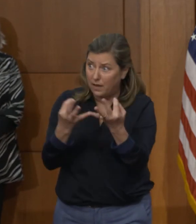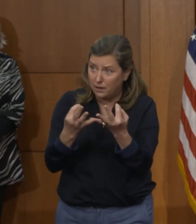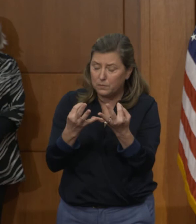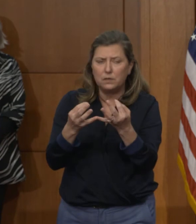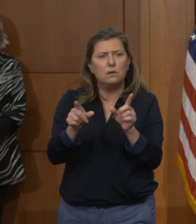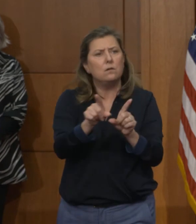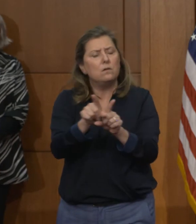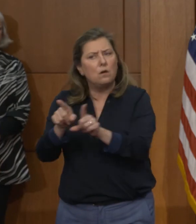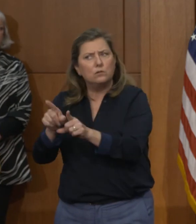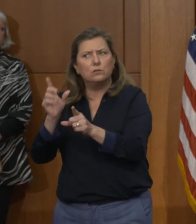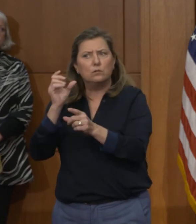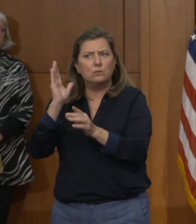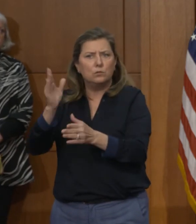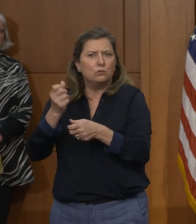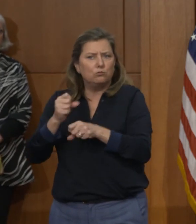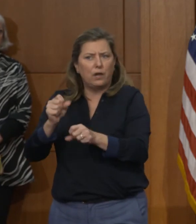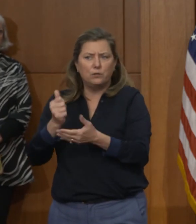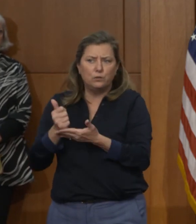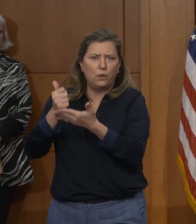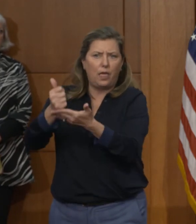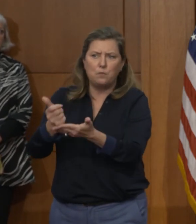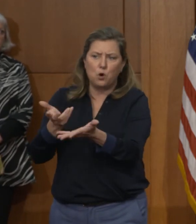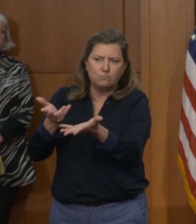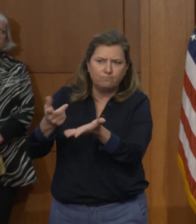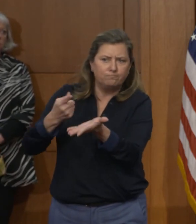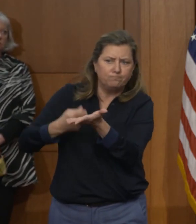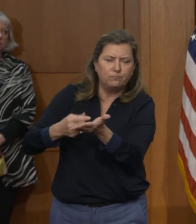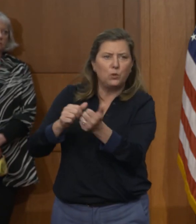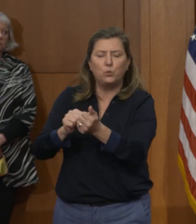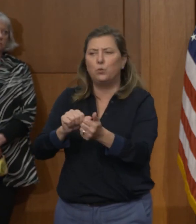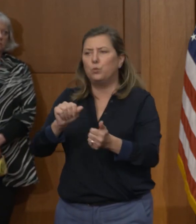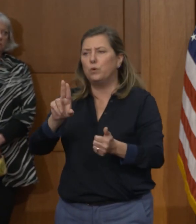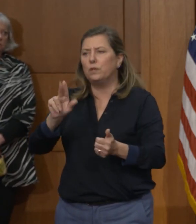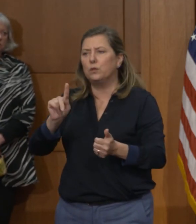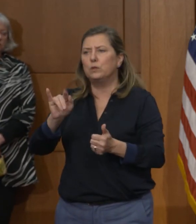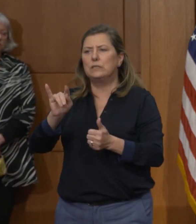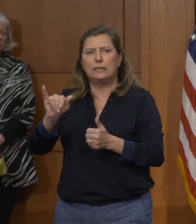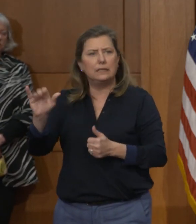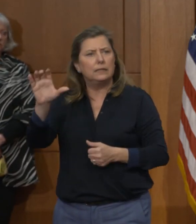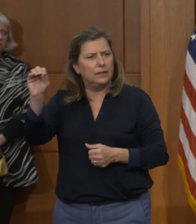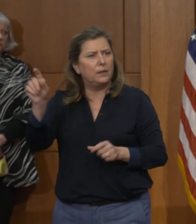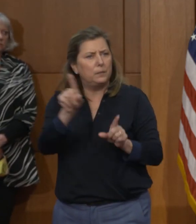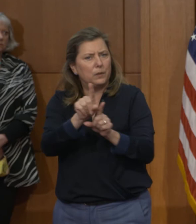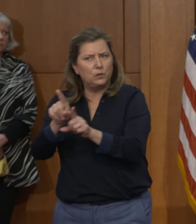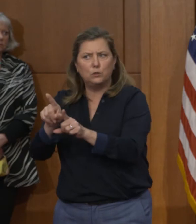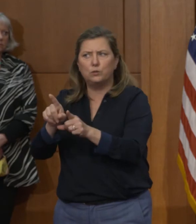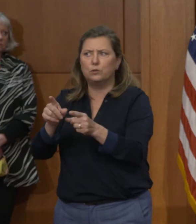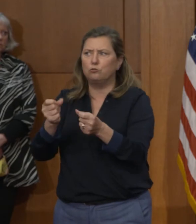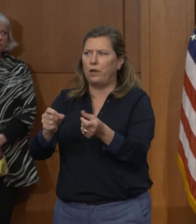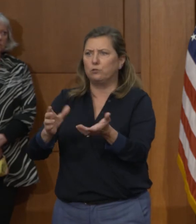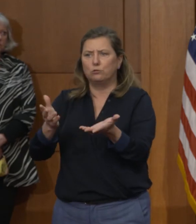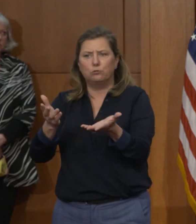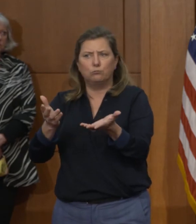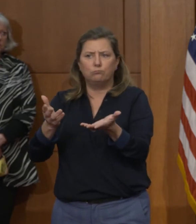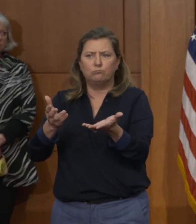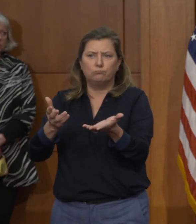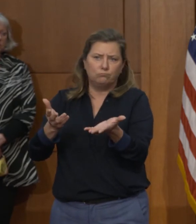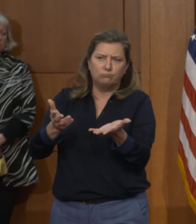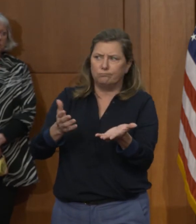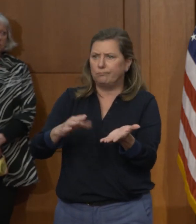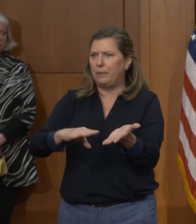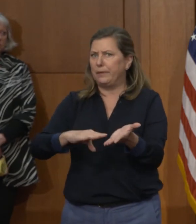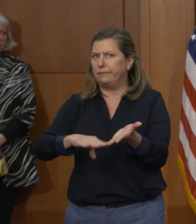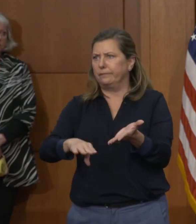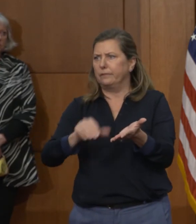also to deal or discuss this with the utilities and forgive them for not being able to pay